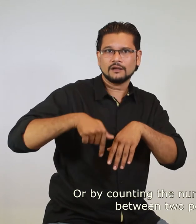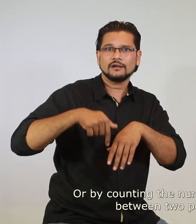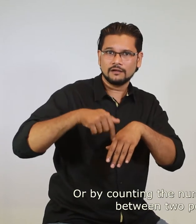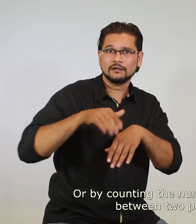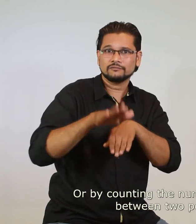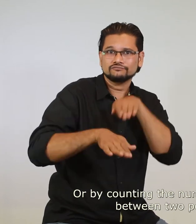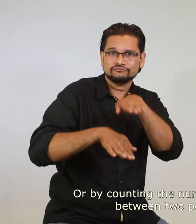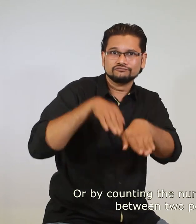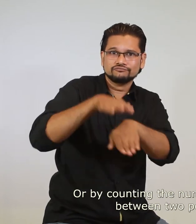two points.